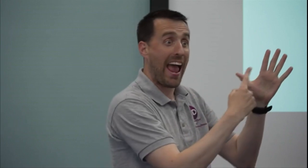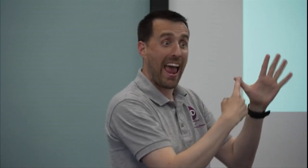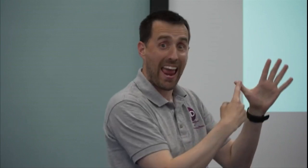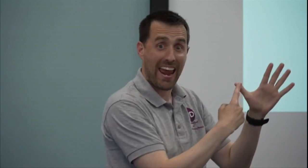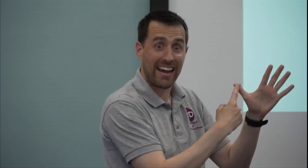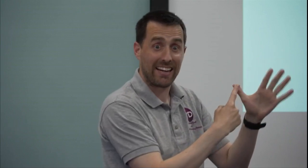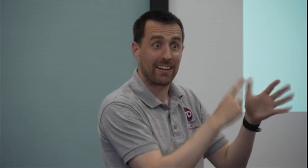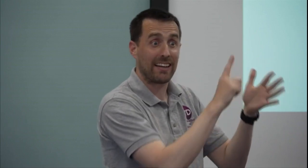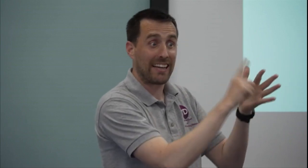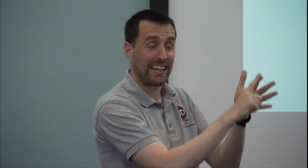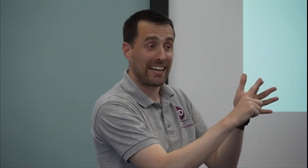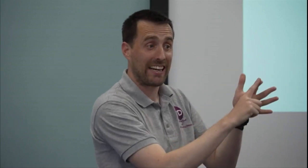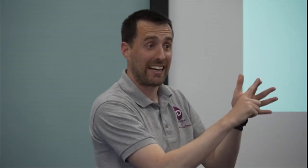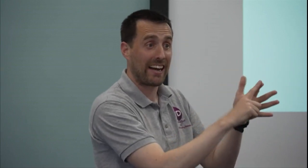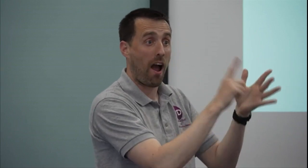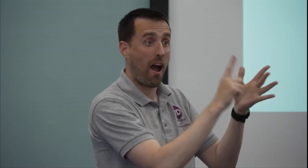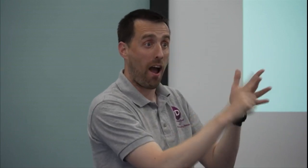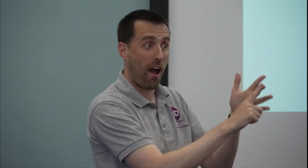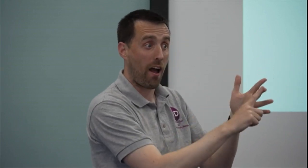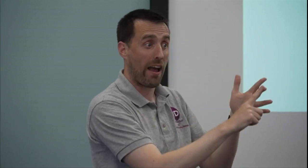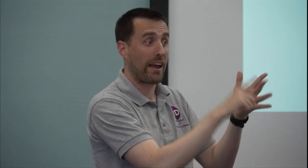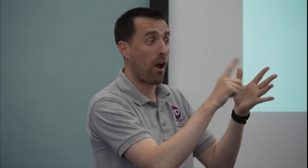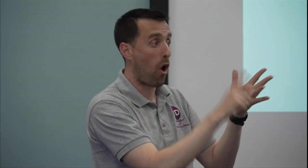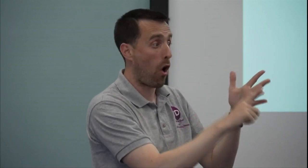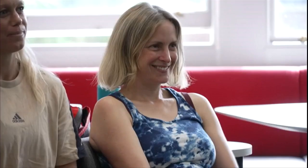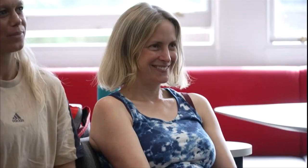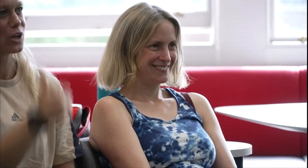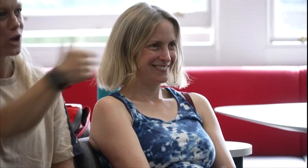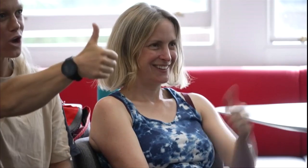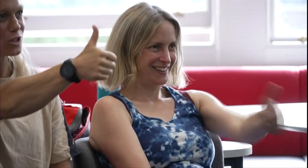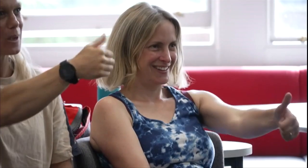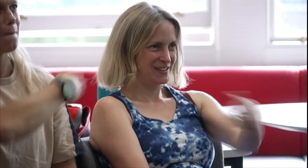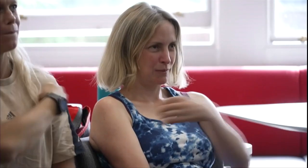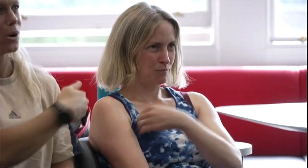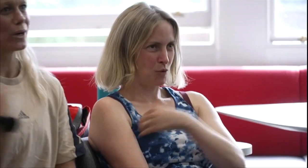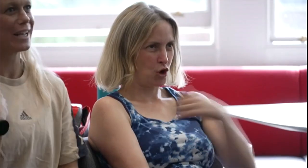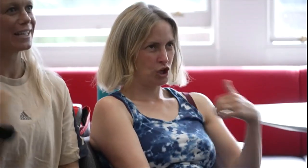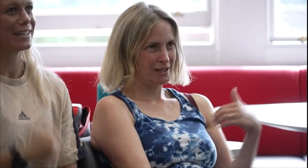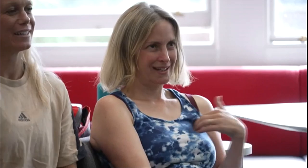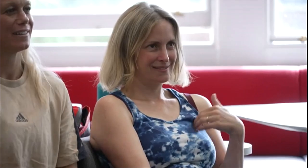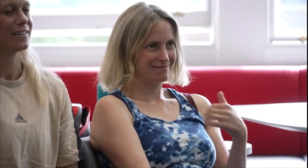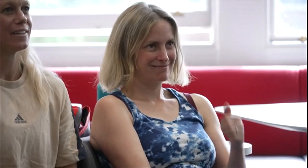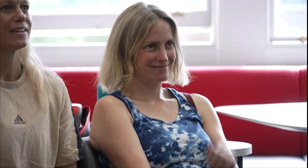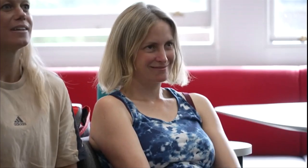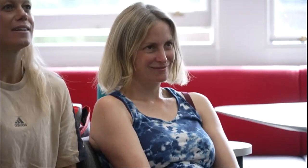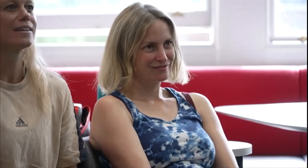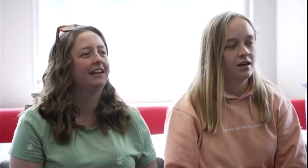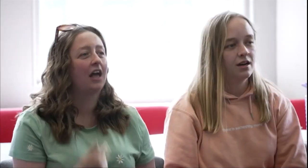not mandatory in the NHS, but it's something that organisations representing the deaf and hard of hearing say we have to have